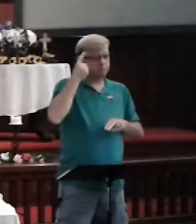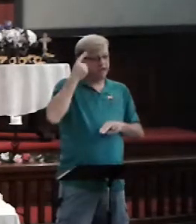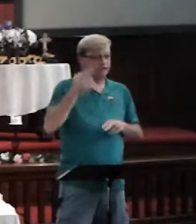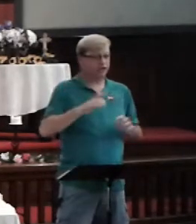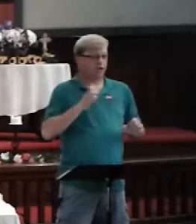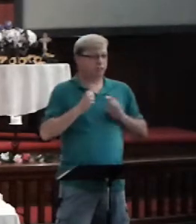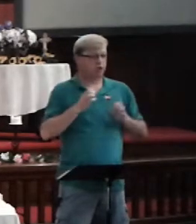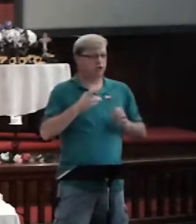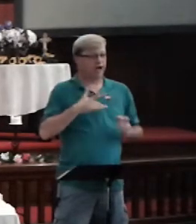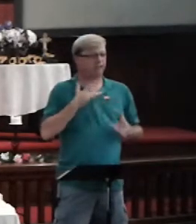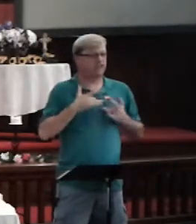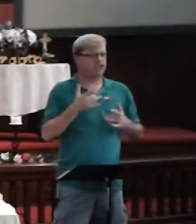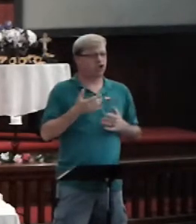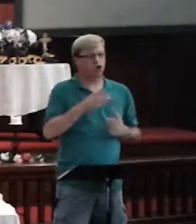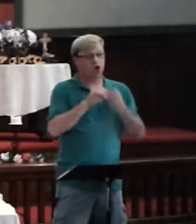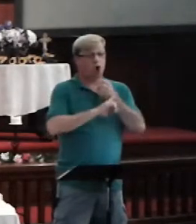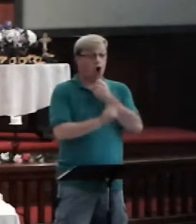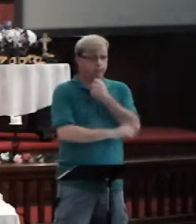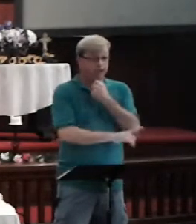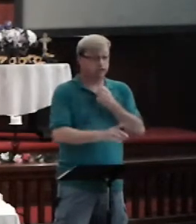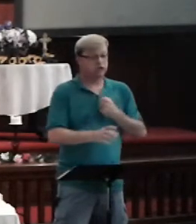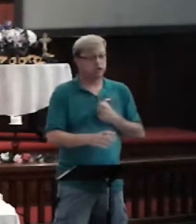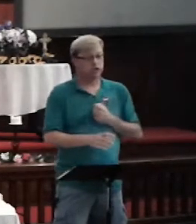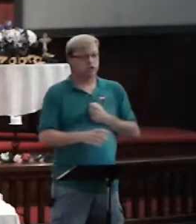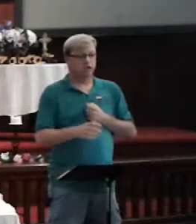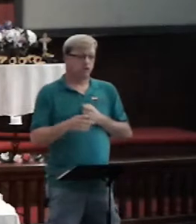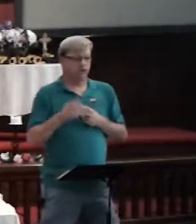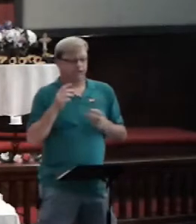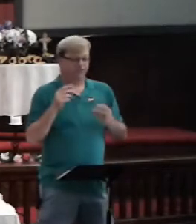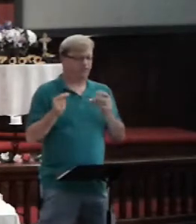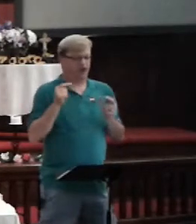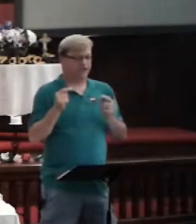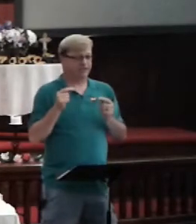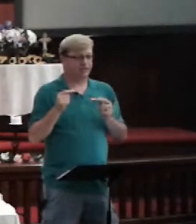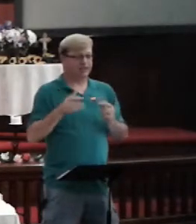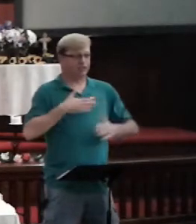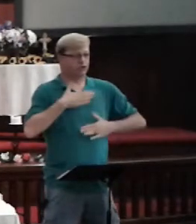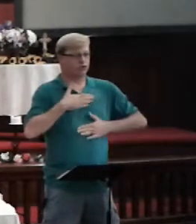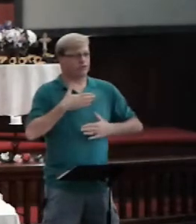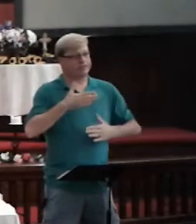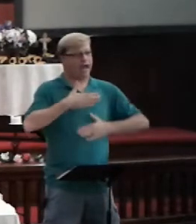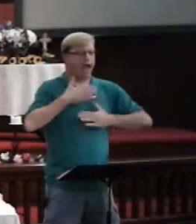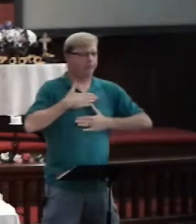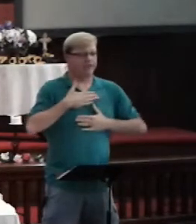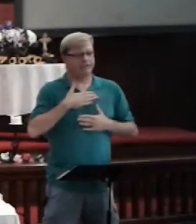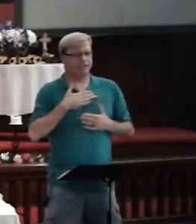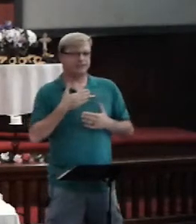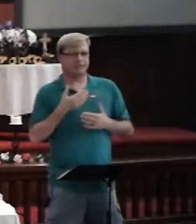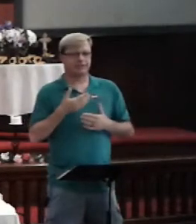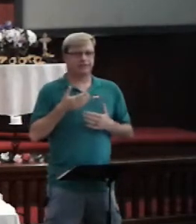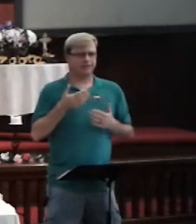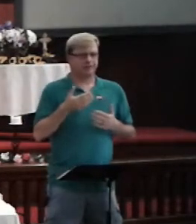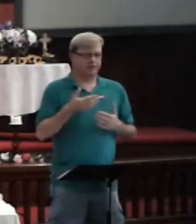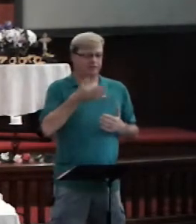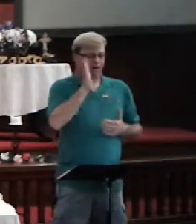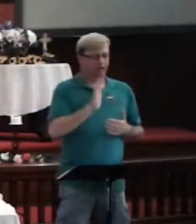and physical garbage, I'll add. Frenzied and joyless grabs for happiness, trinket gods, magic show